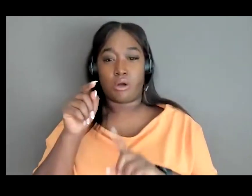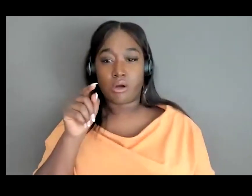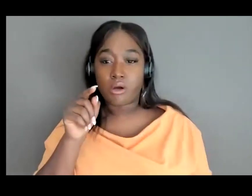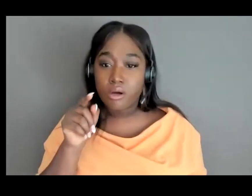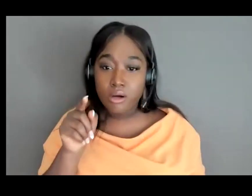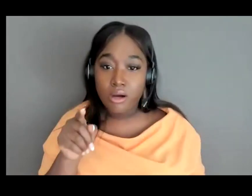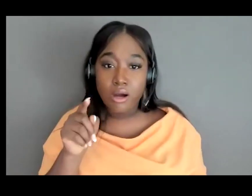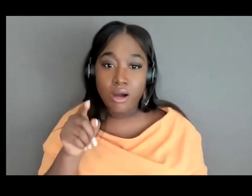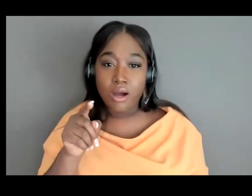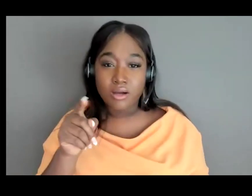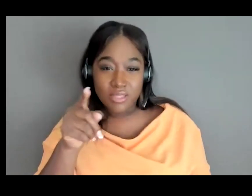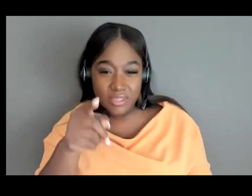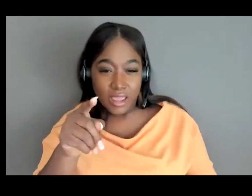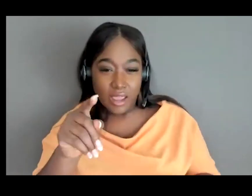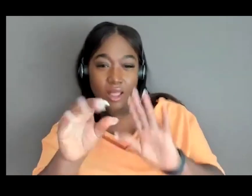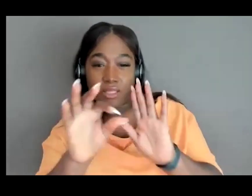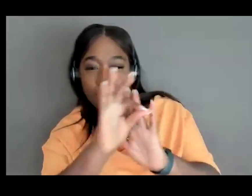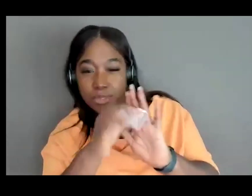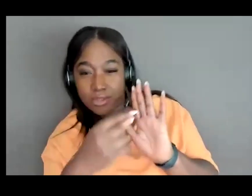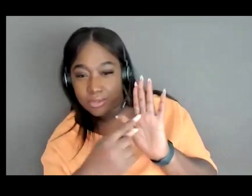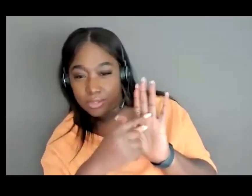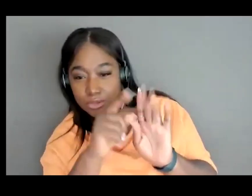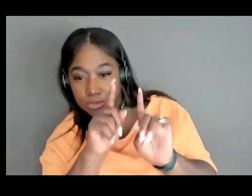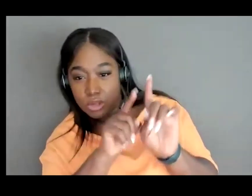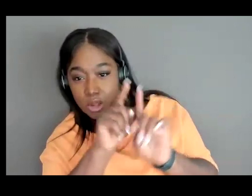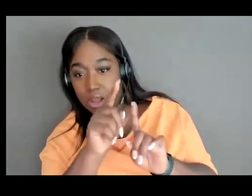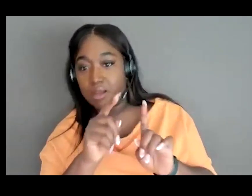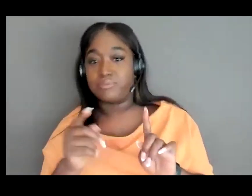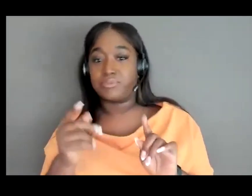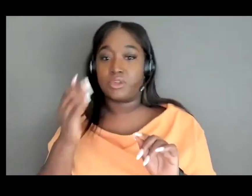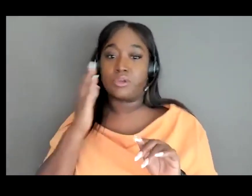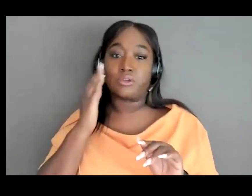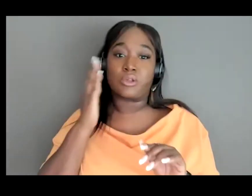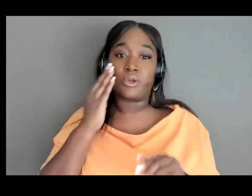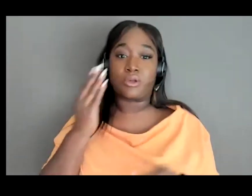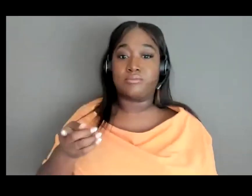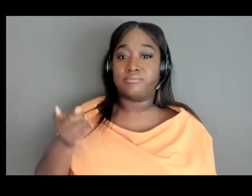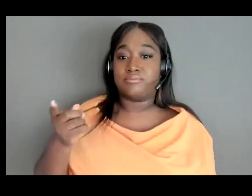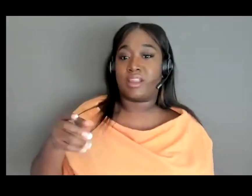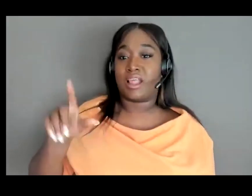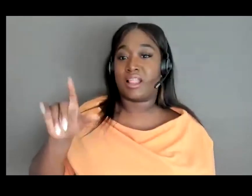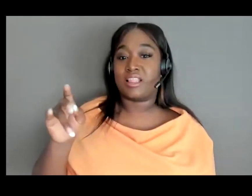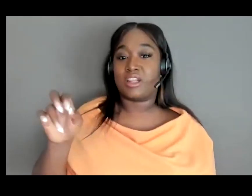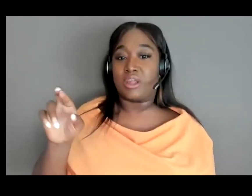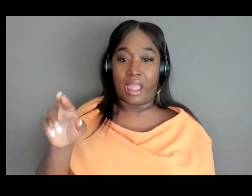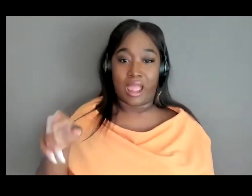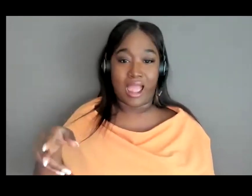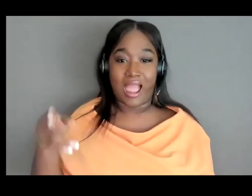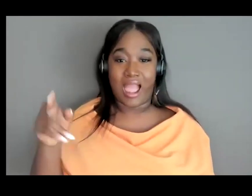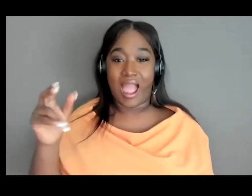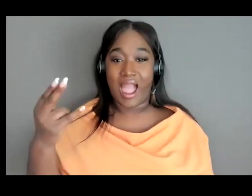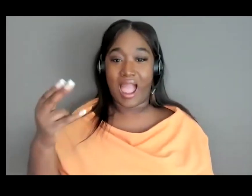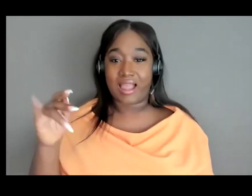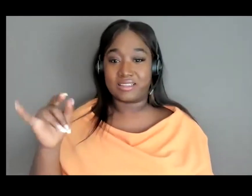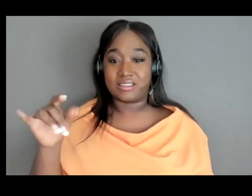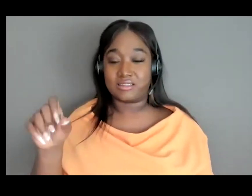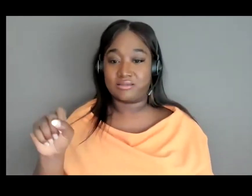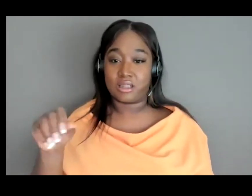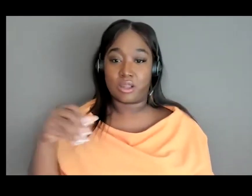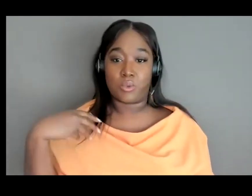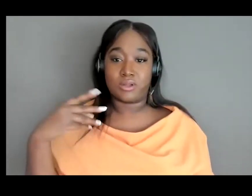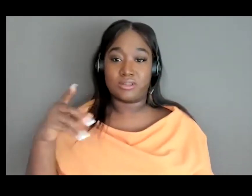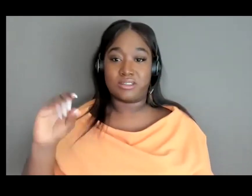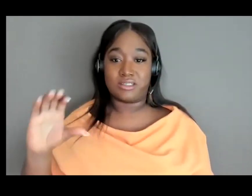Washington, D.C., and getting to different places in the city, it's more or less convenient to do so by different modes. So the red lines are